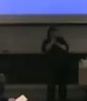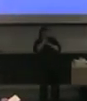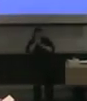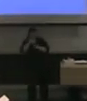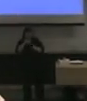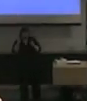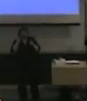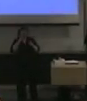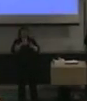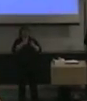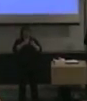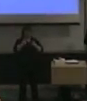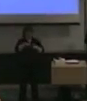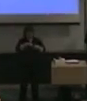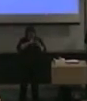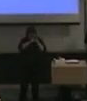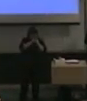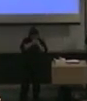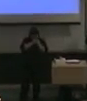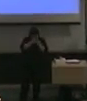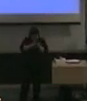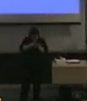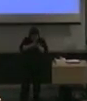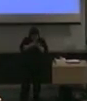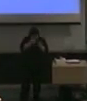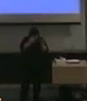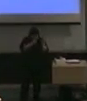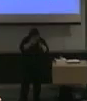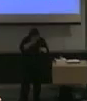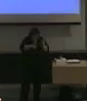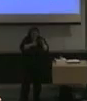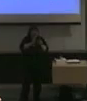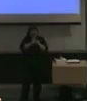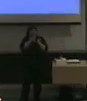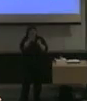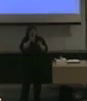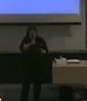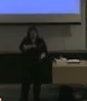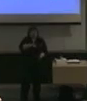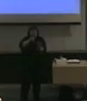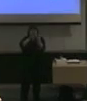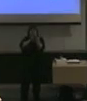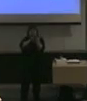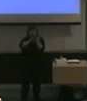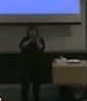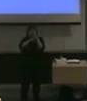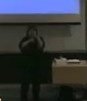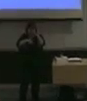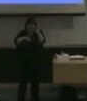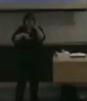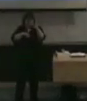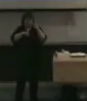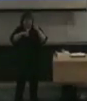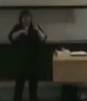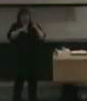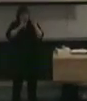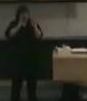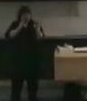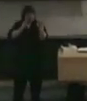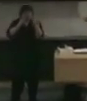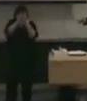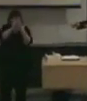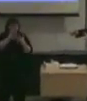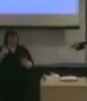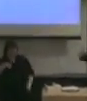specialist, we then, as a team, decide how we can approach you as best as we can. We would